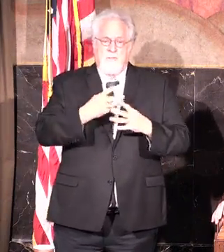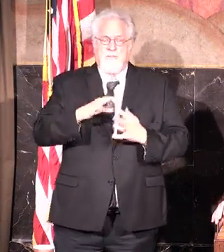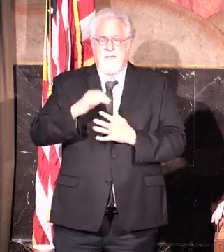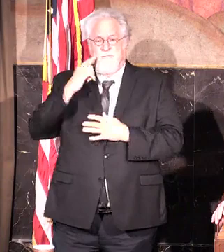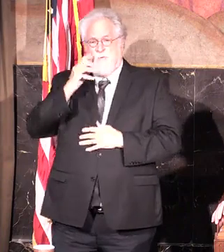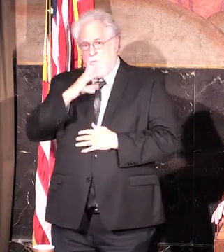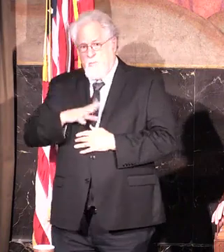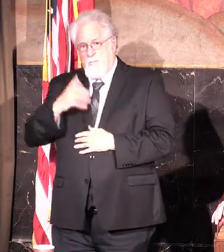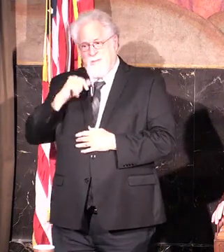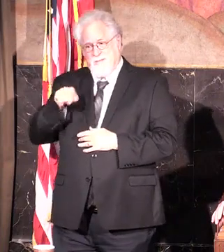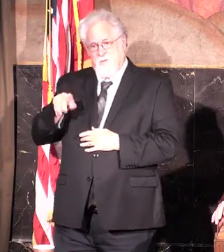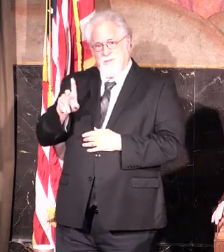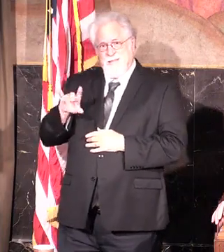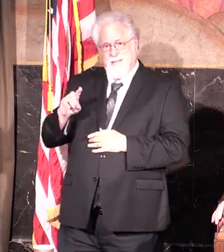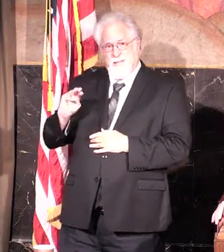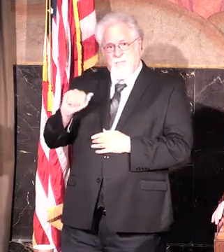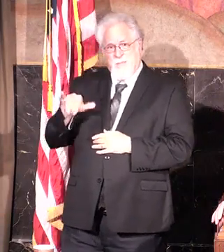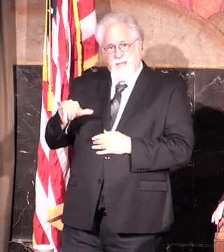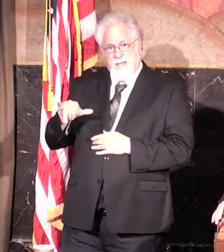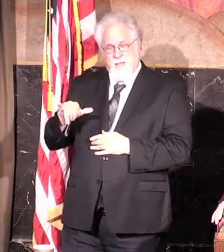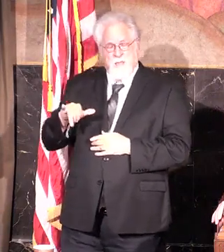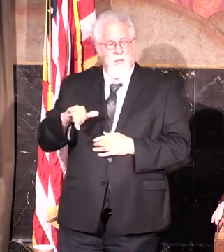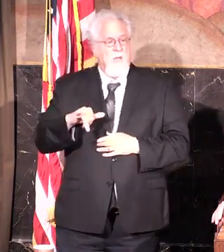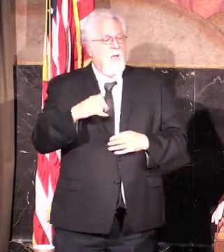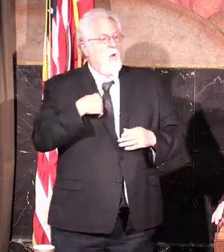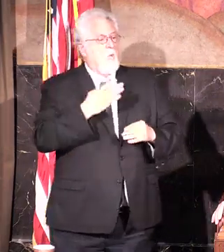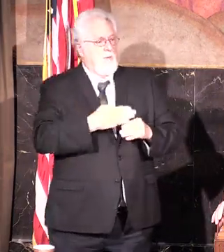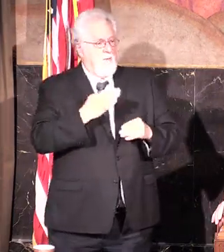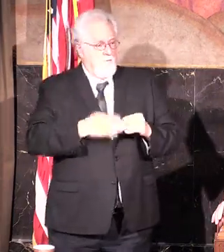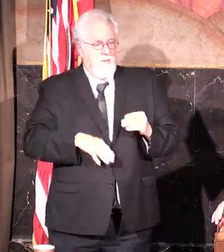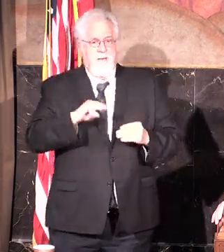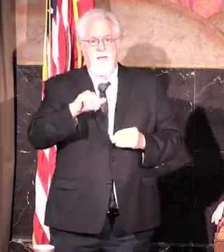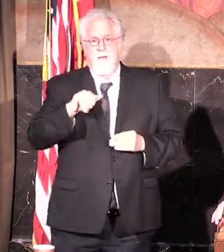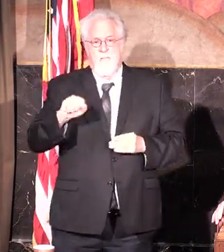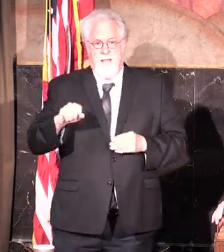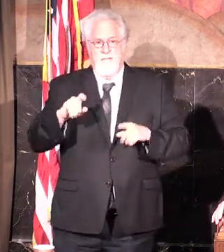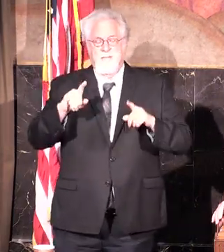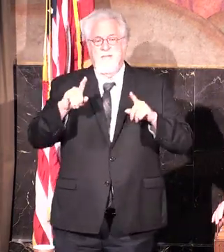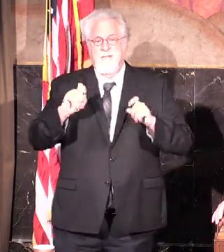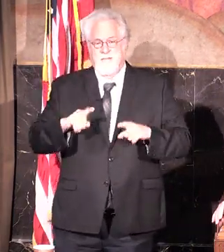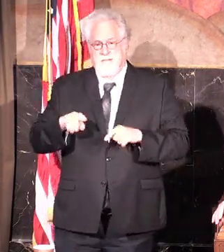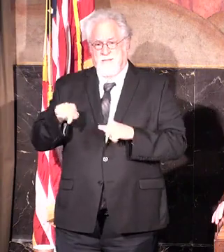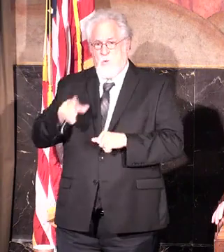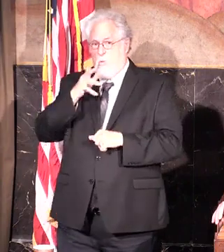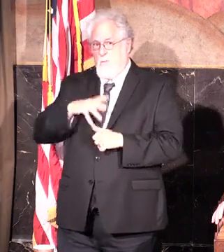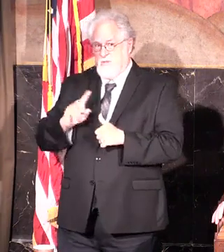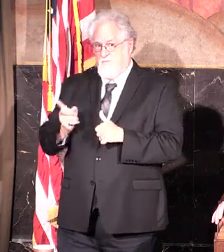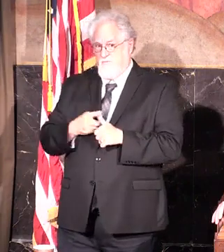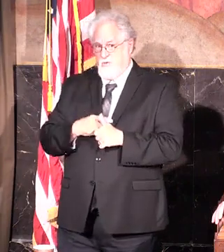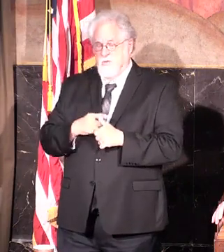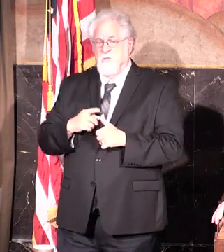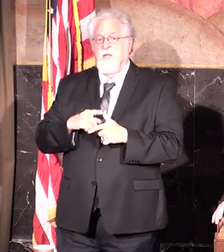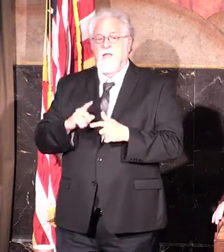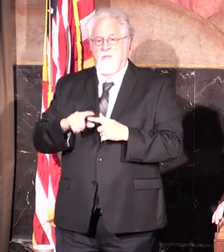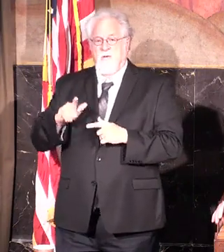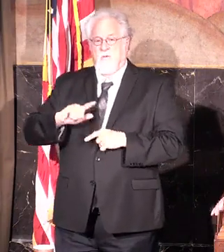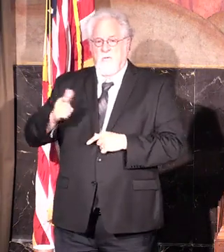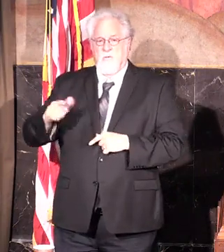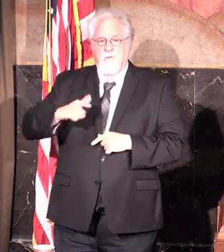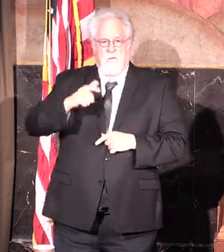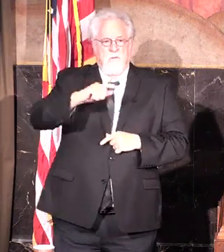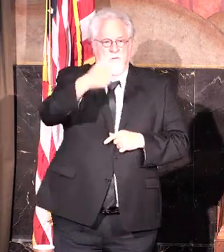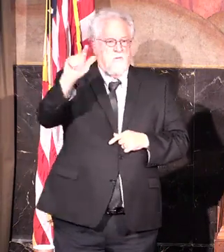get that right? We did complete mass testing at women's prisons first, and we're rotating through, and